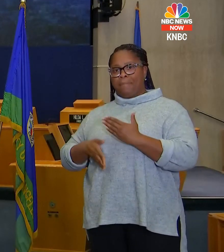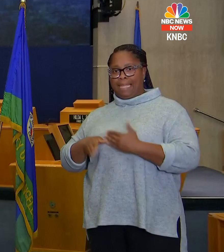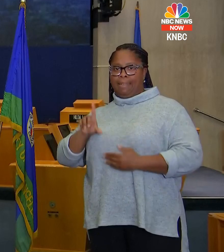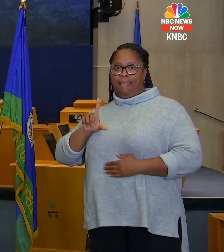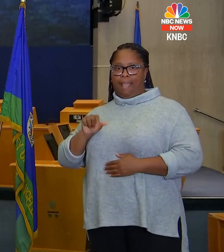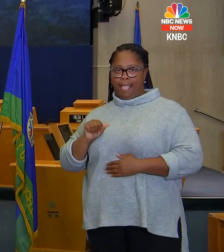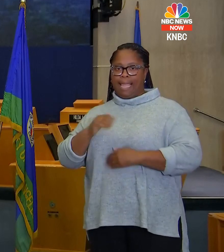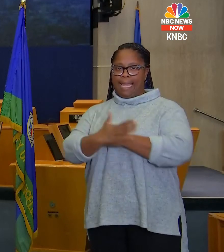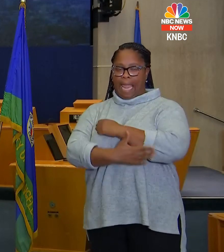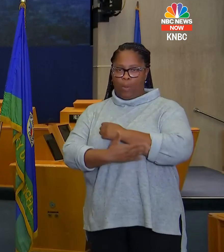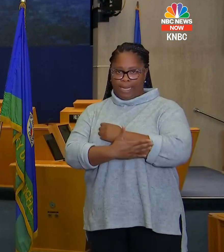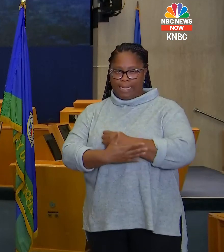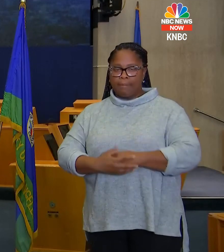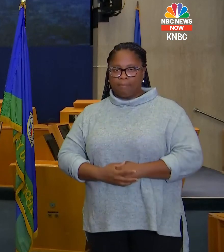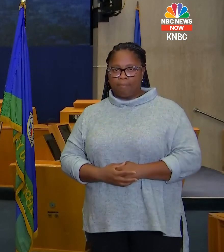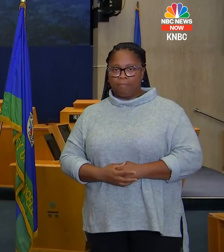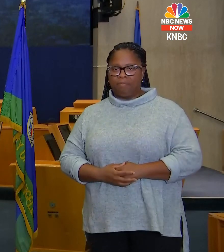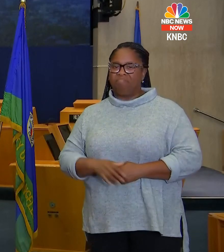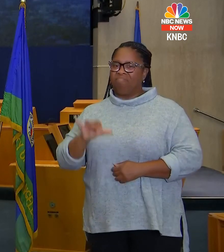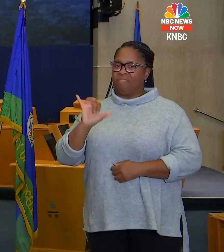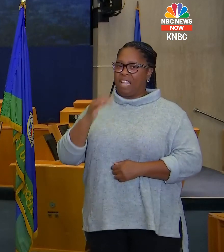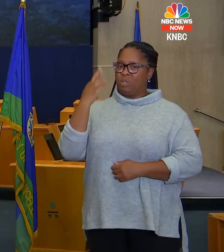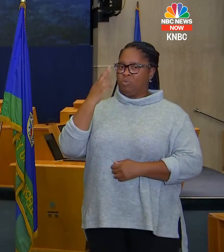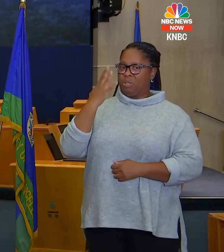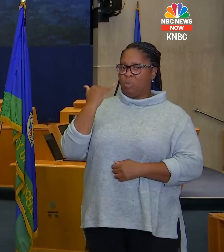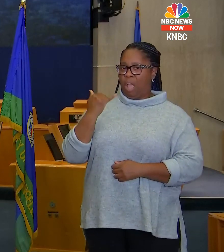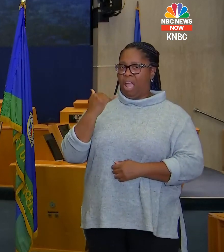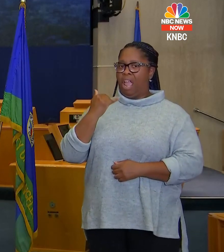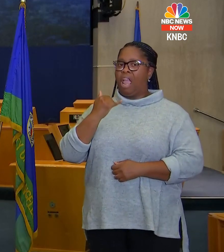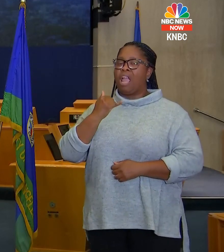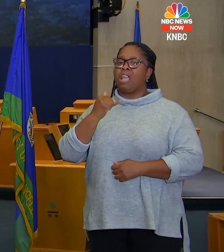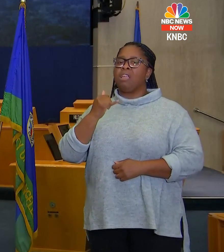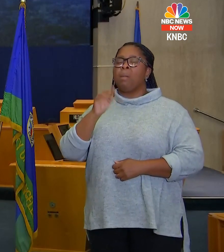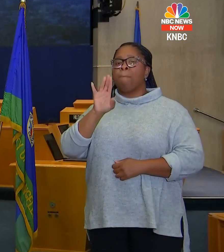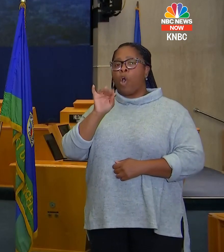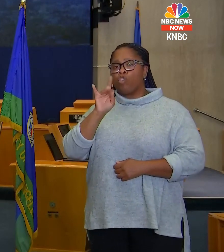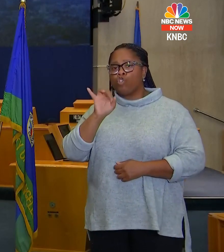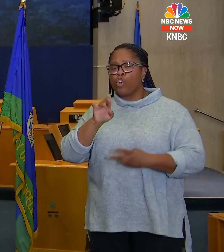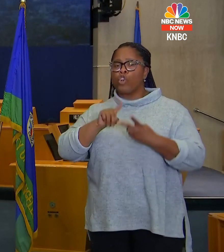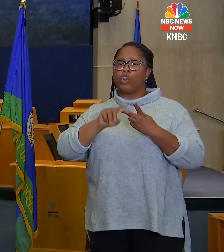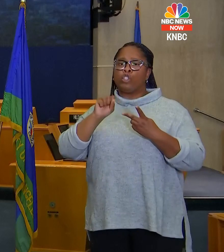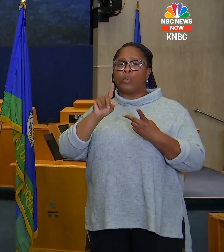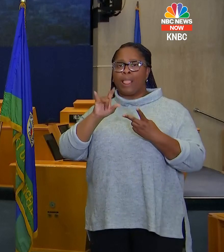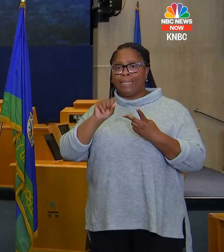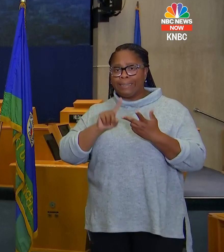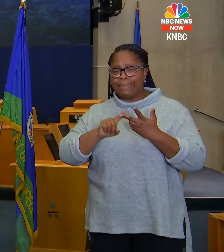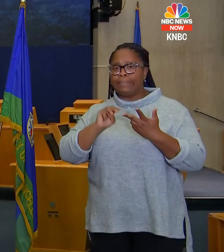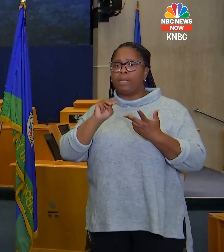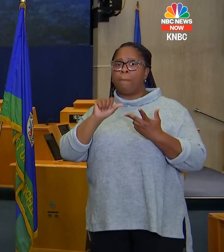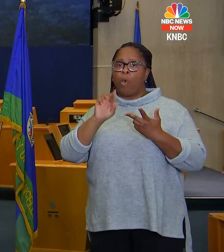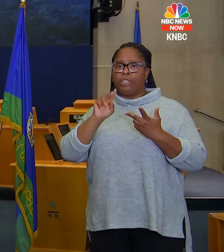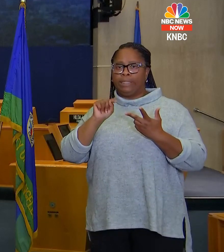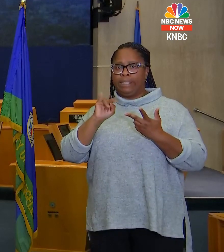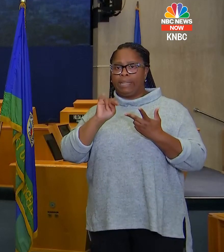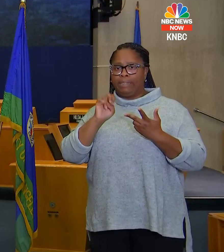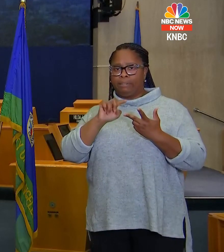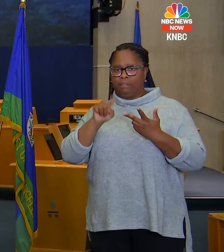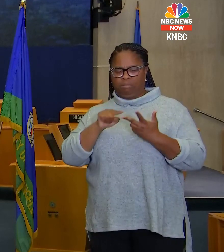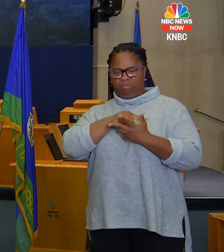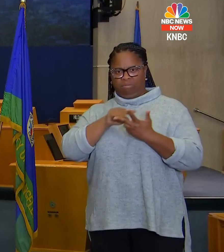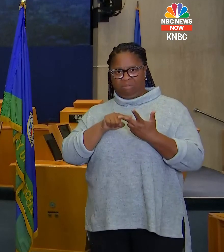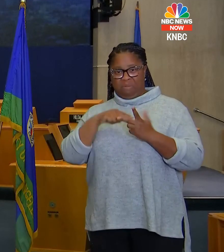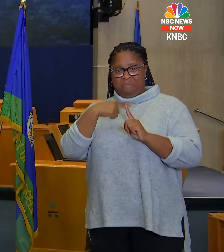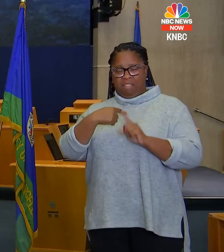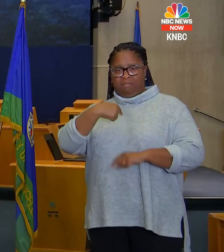County. That is why Board Chair Barger, Supervisor Solis, Council President Martinez, and I, in addition to